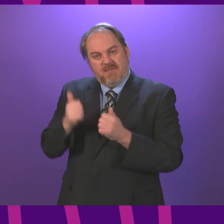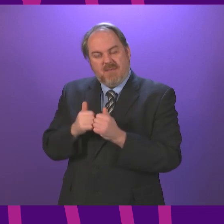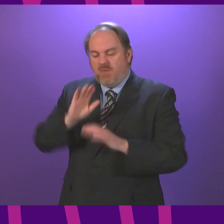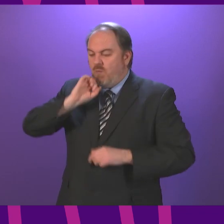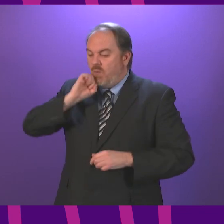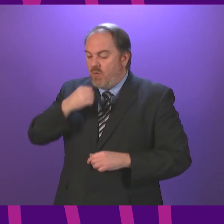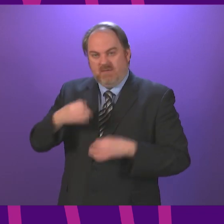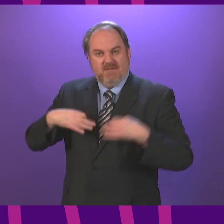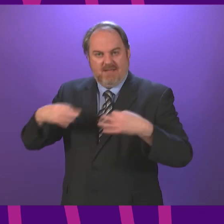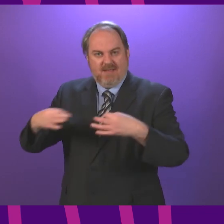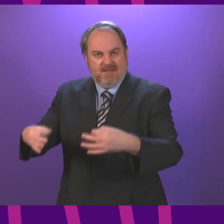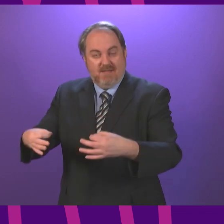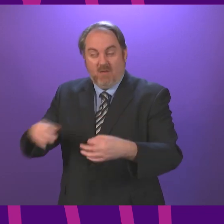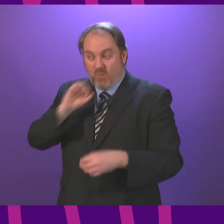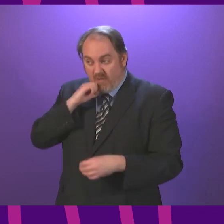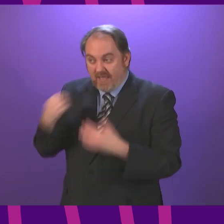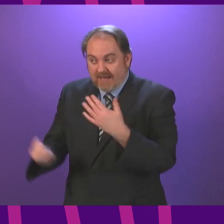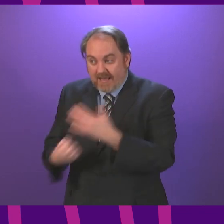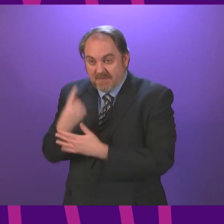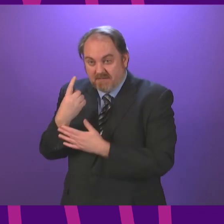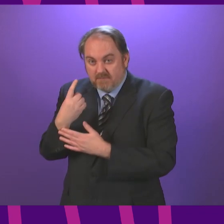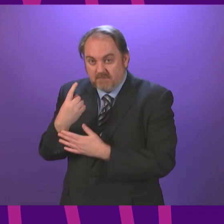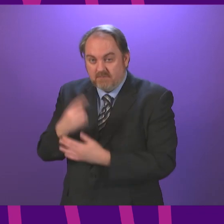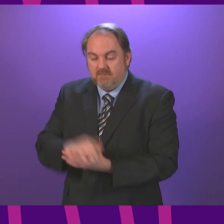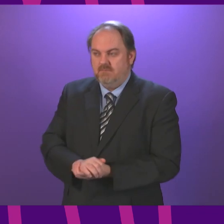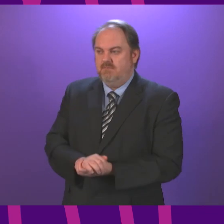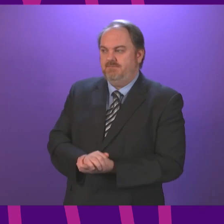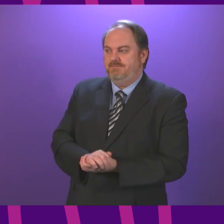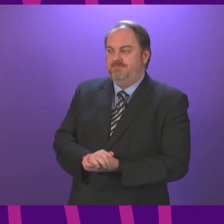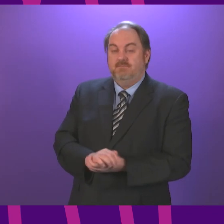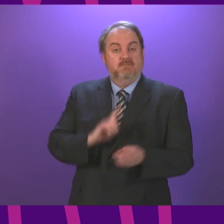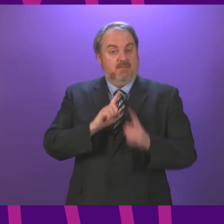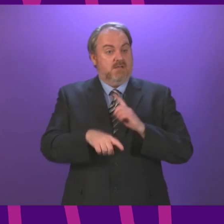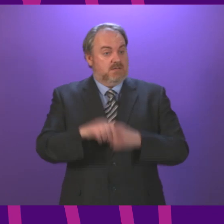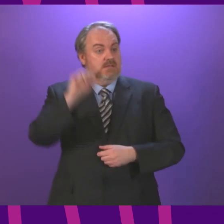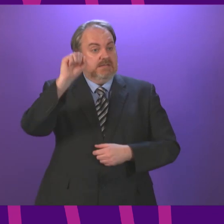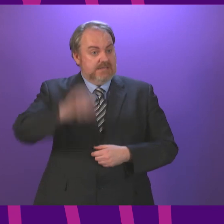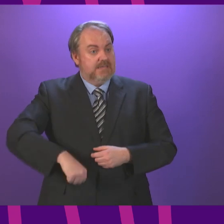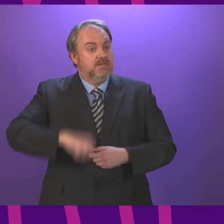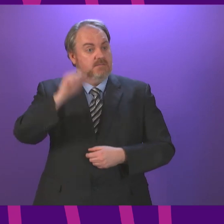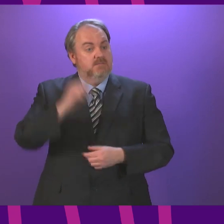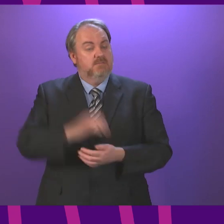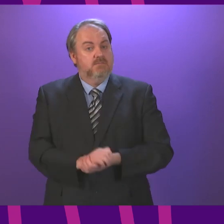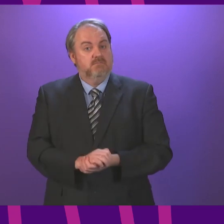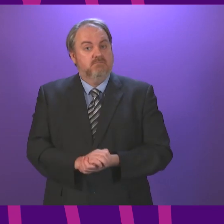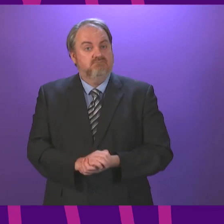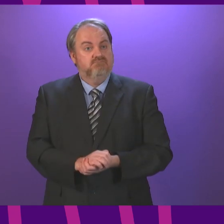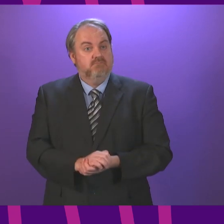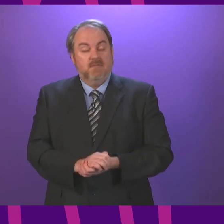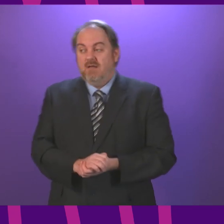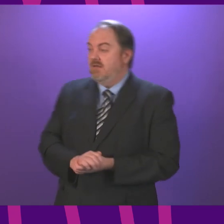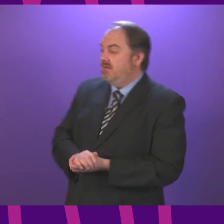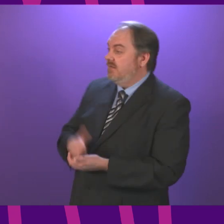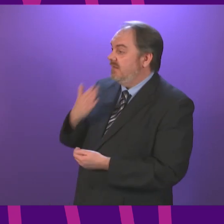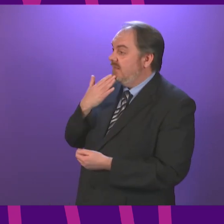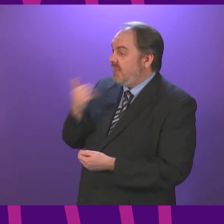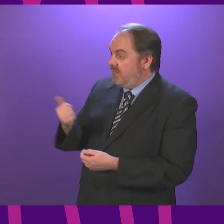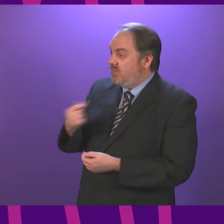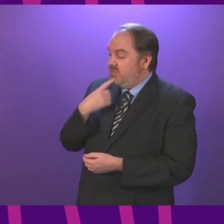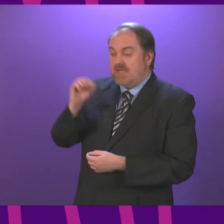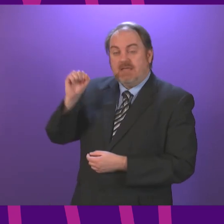day it is handed over by James Hamilton QC? First minister? Yes. I welcome that commitment